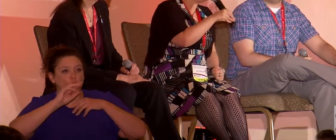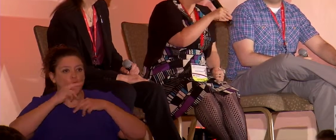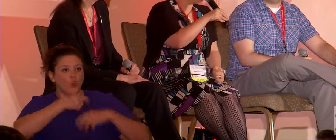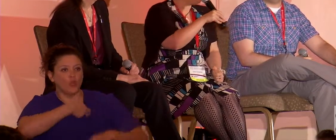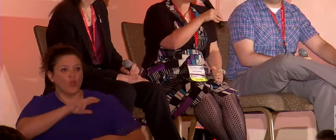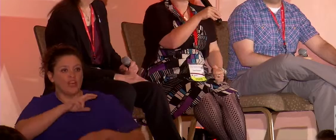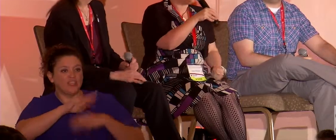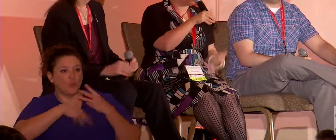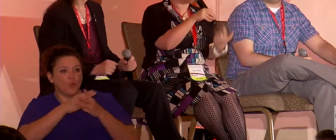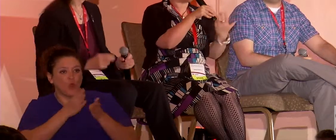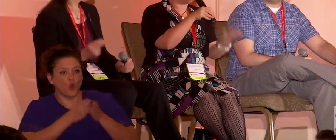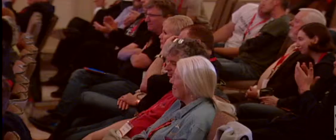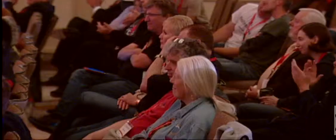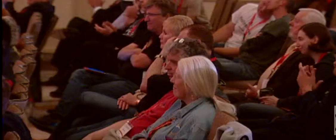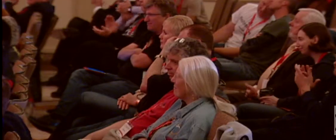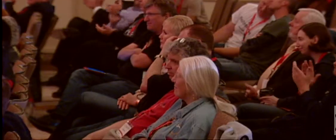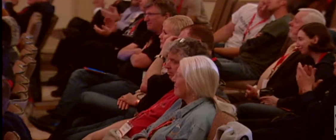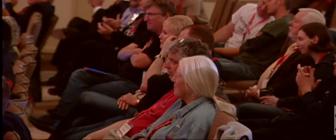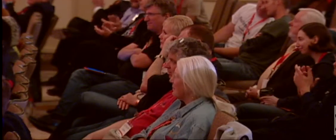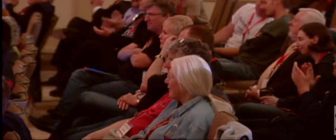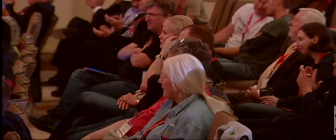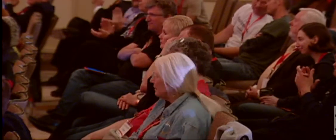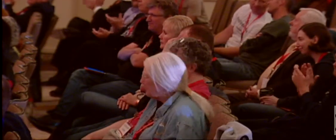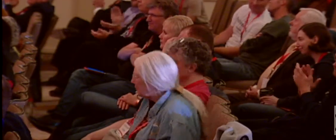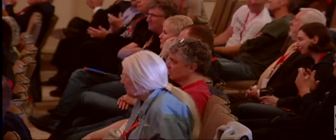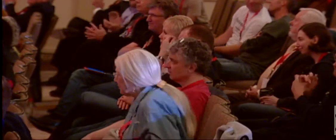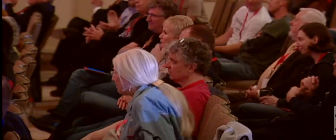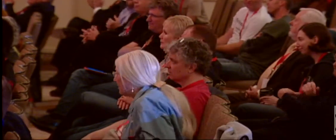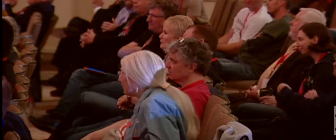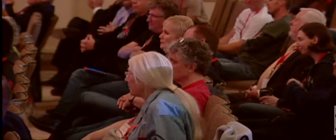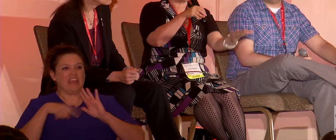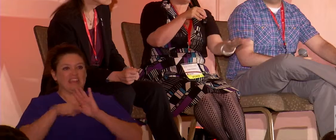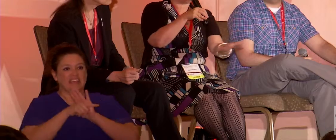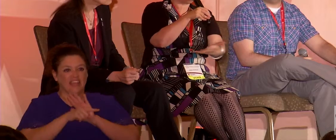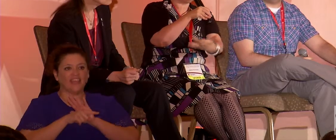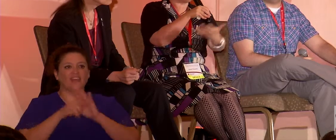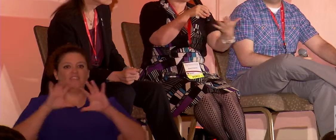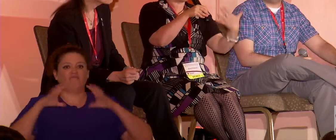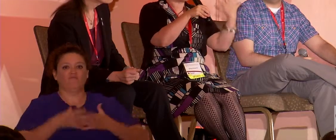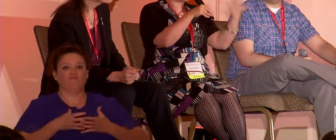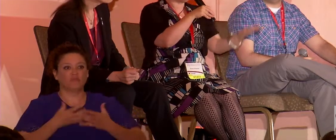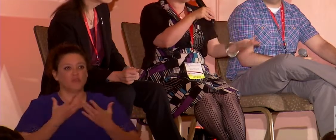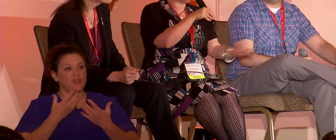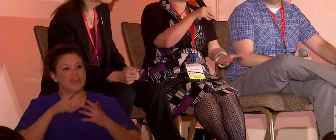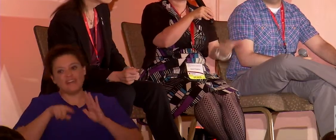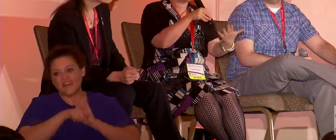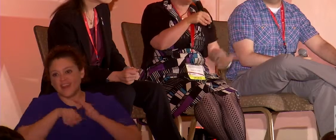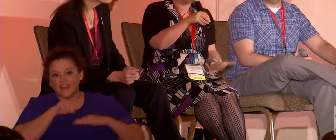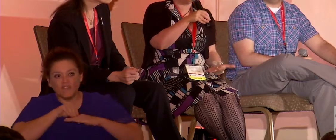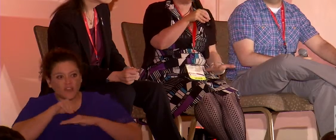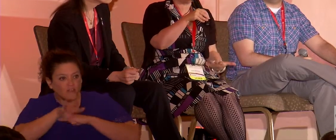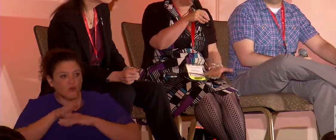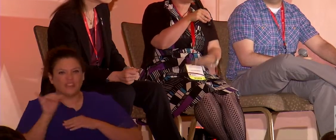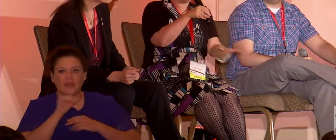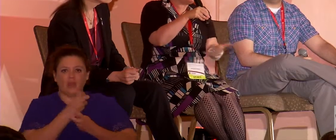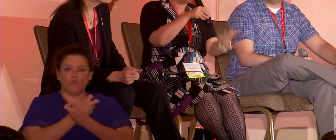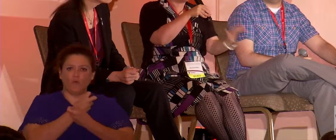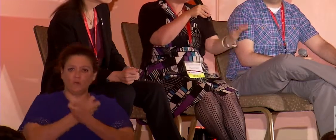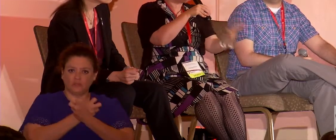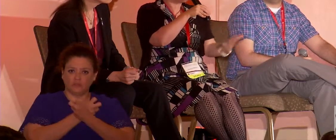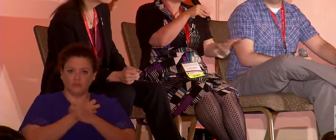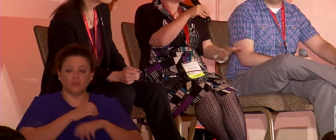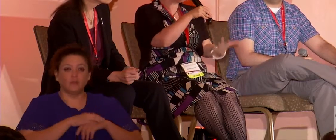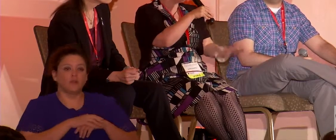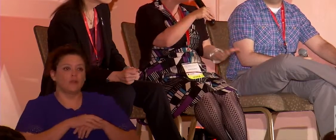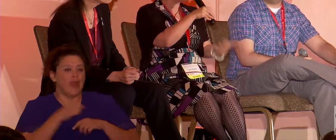I think religion is a toxic force. I think that even when it isn't theocratic, even when it isn't forced on us, I still think it does harm. I don't